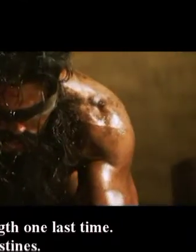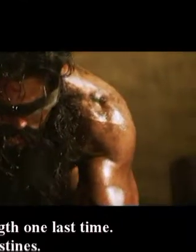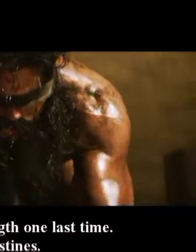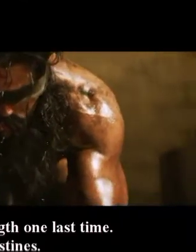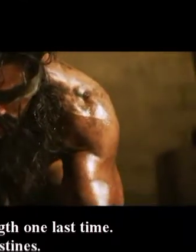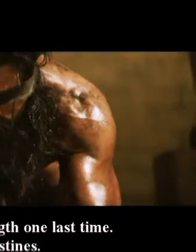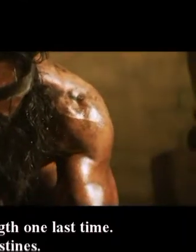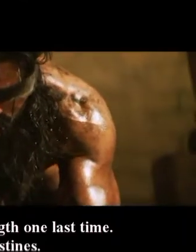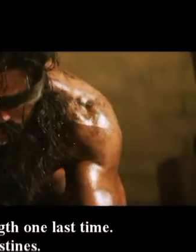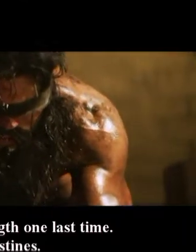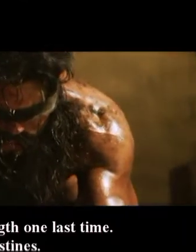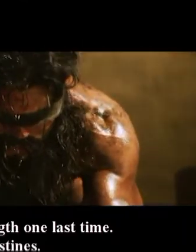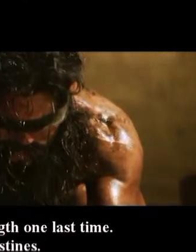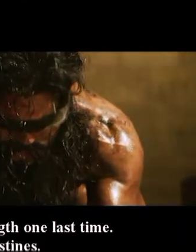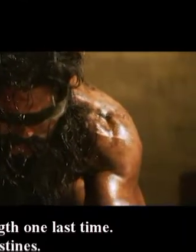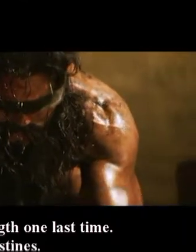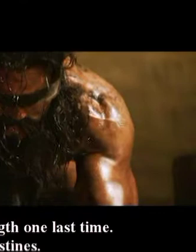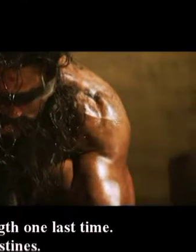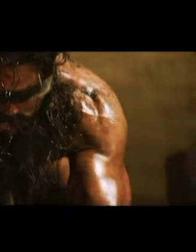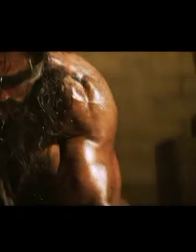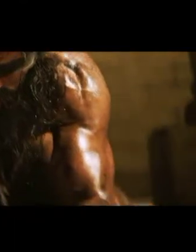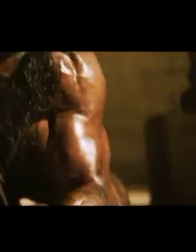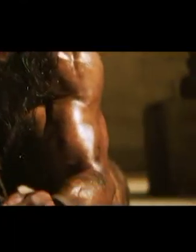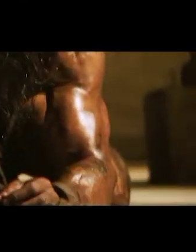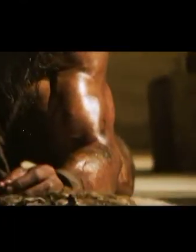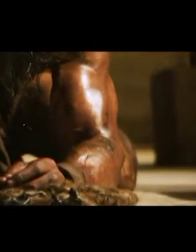Let me die with the Philistines.